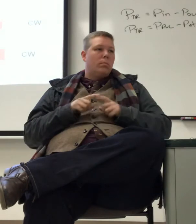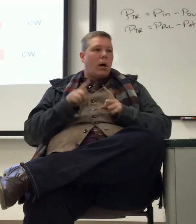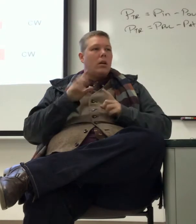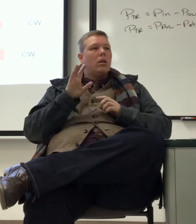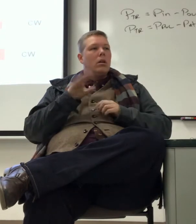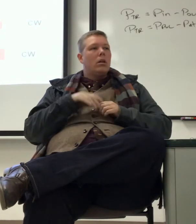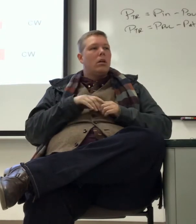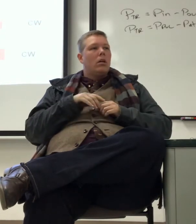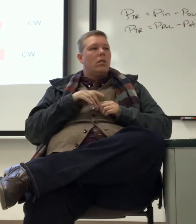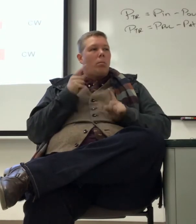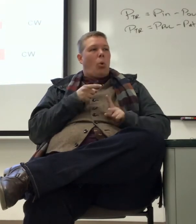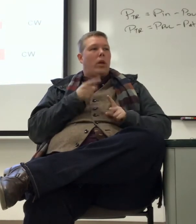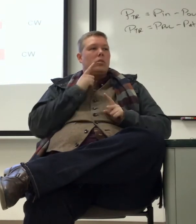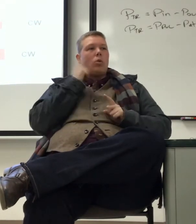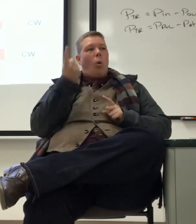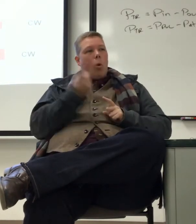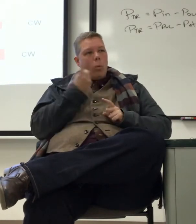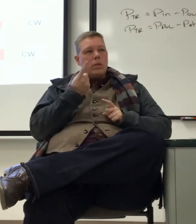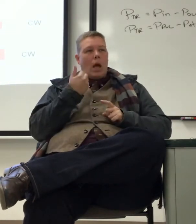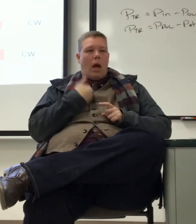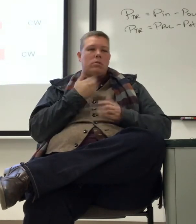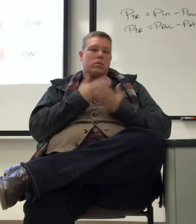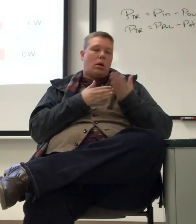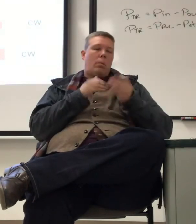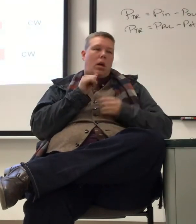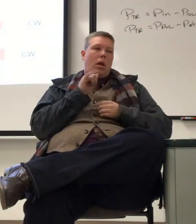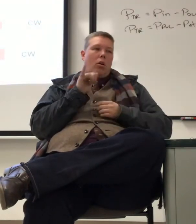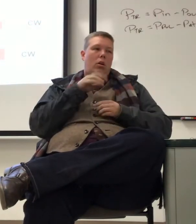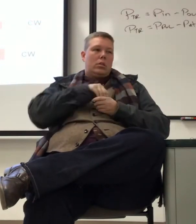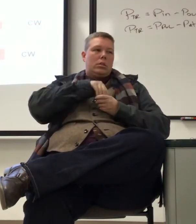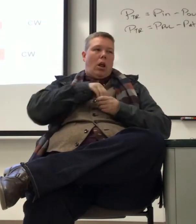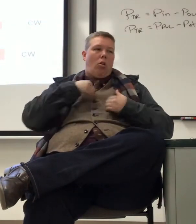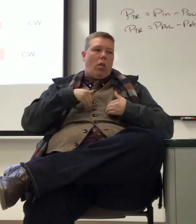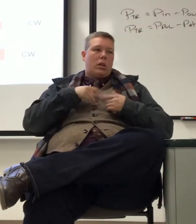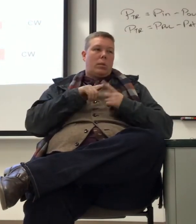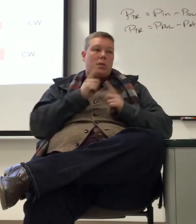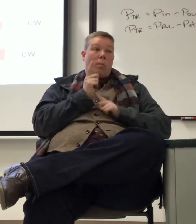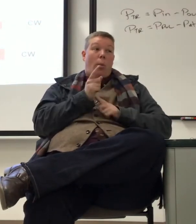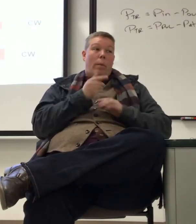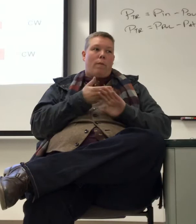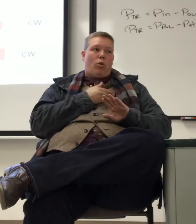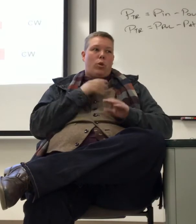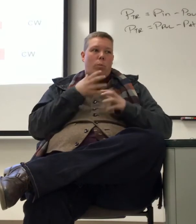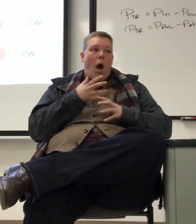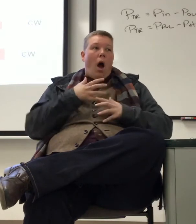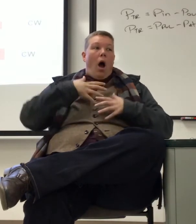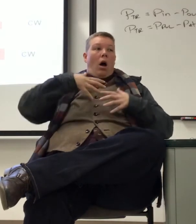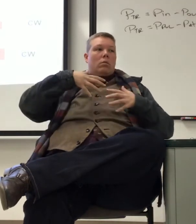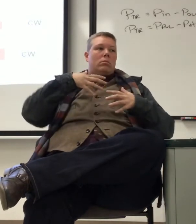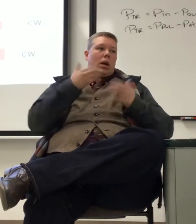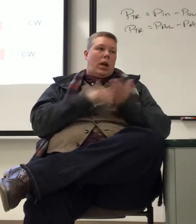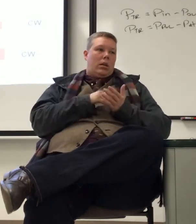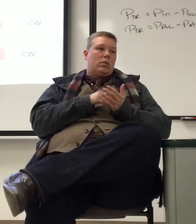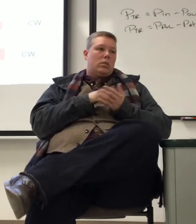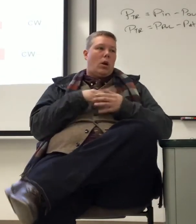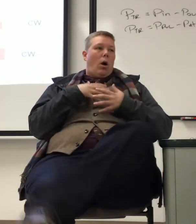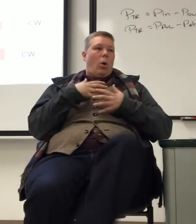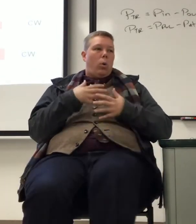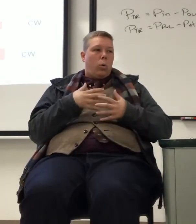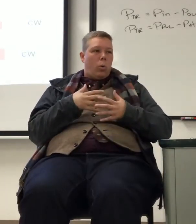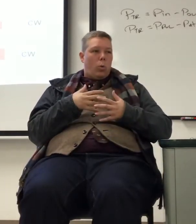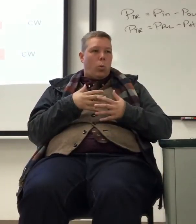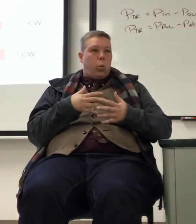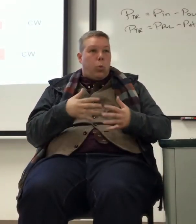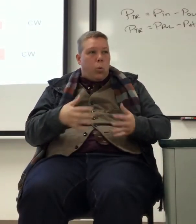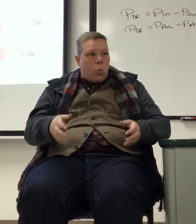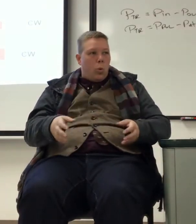is, at FRC, there's still air in your lungs, but it's just a moment before you take your next breath. So let's kind of start there. Let's